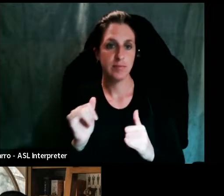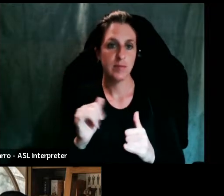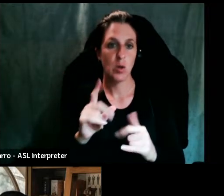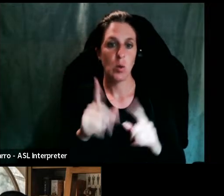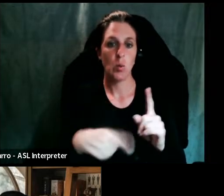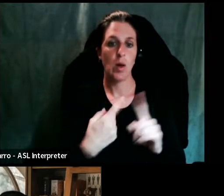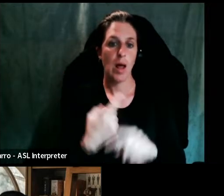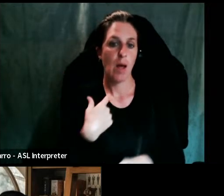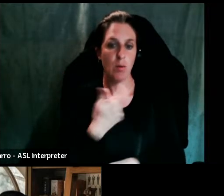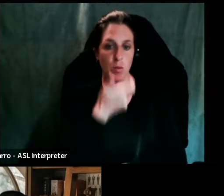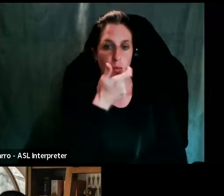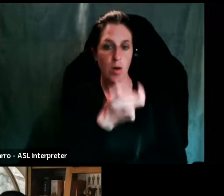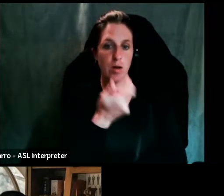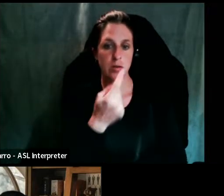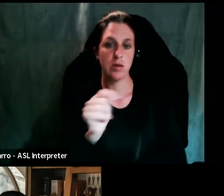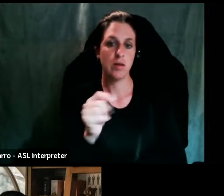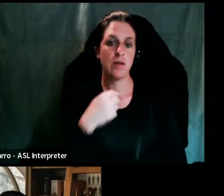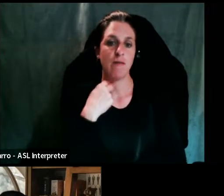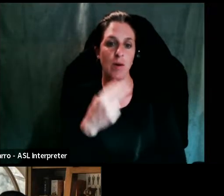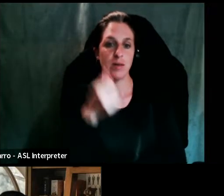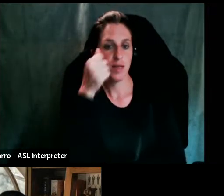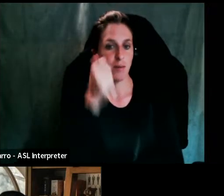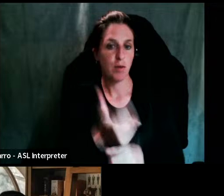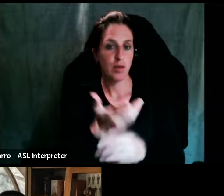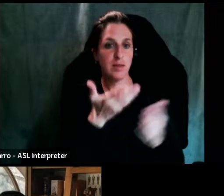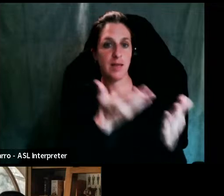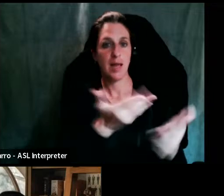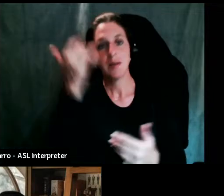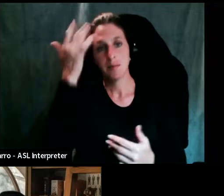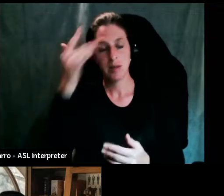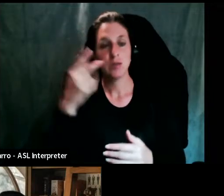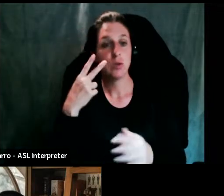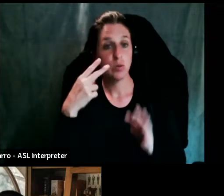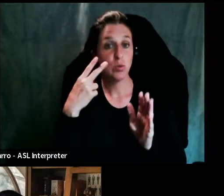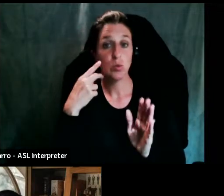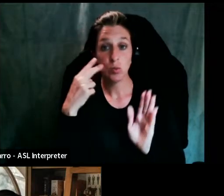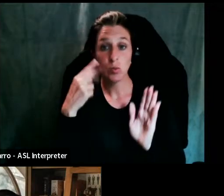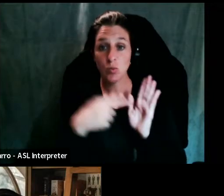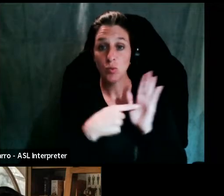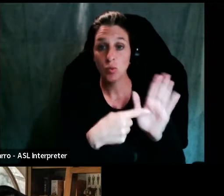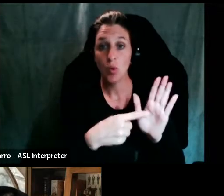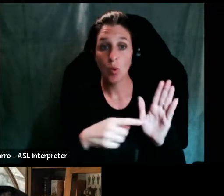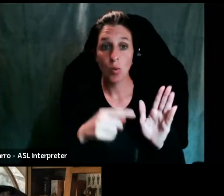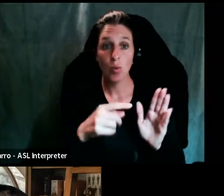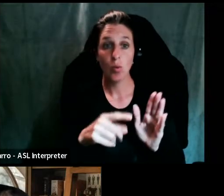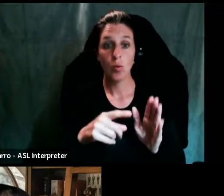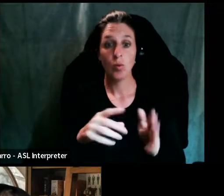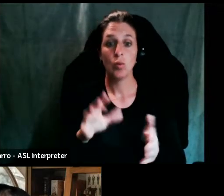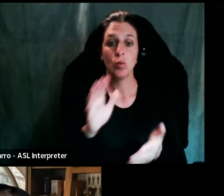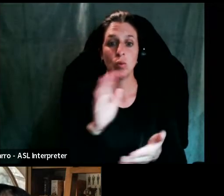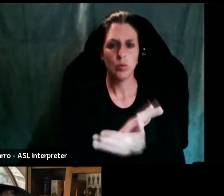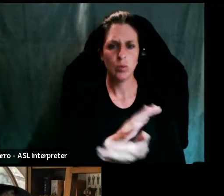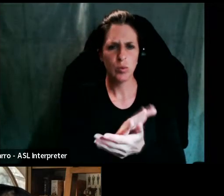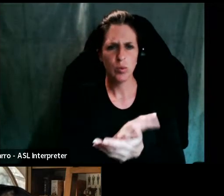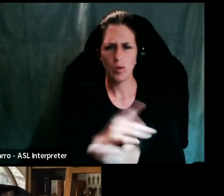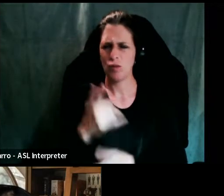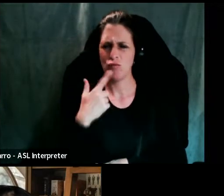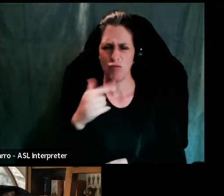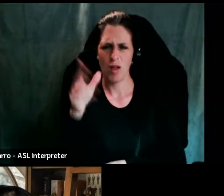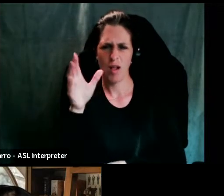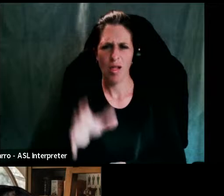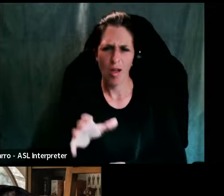Voice, and the brothers were on there, because they showed a bit of the school, and they showed like the red lockers. I went, that looks like